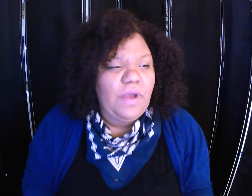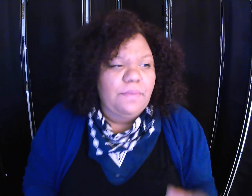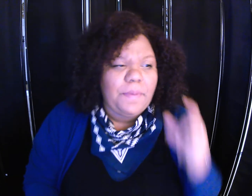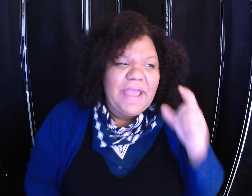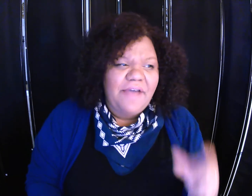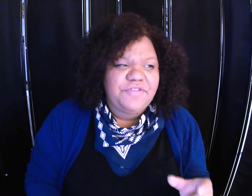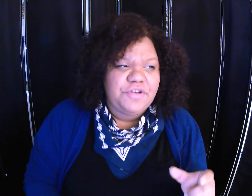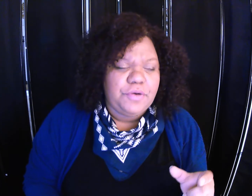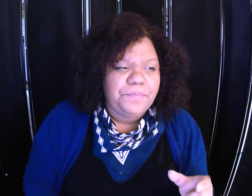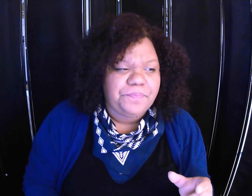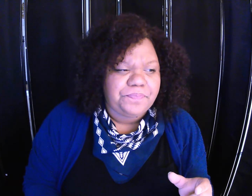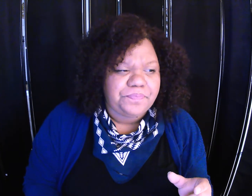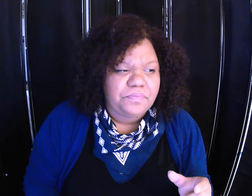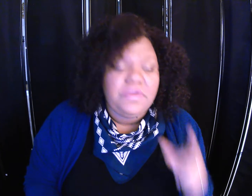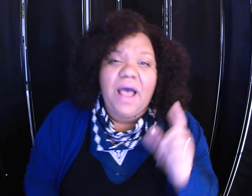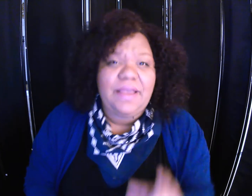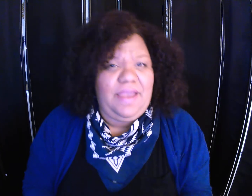where we have to not care